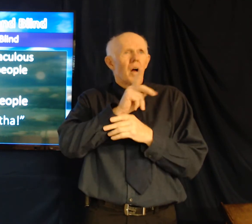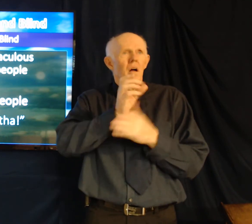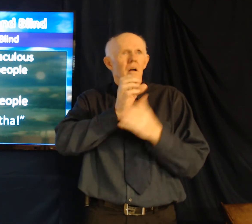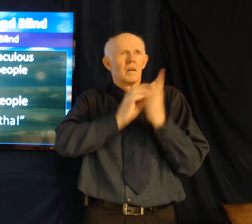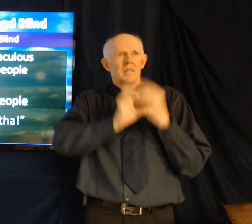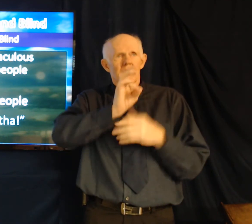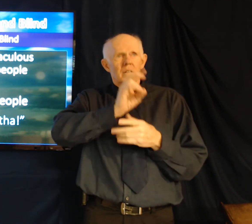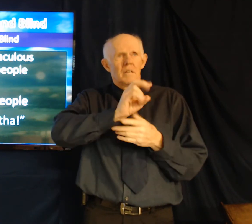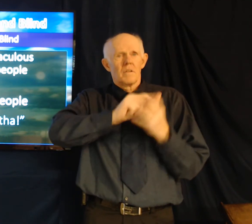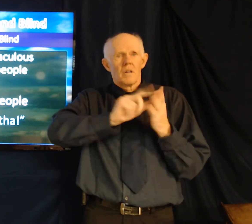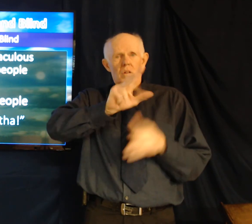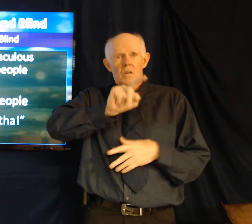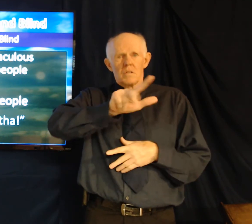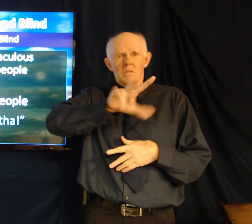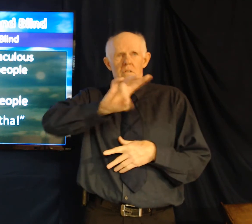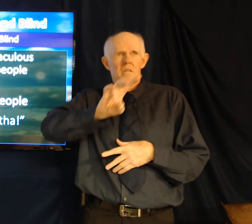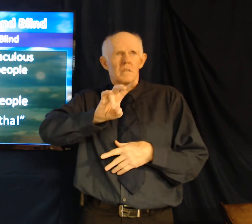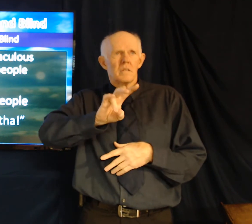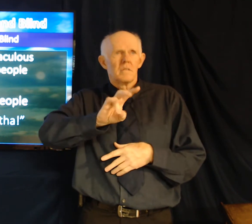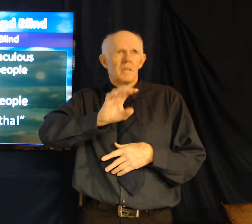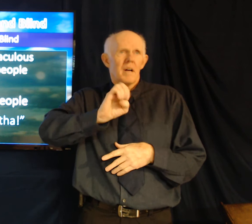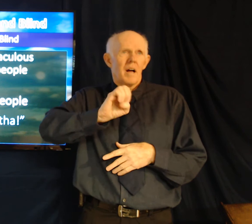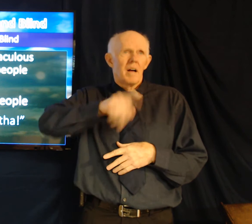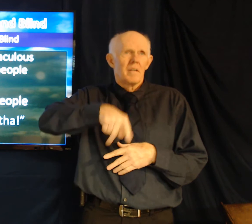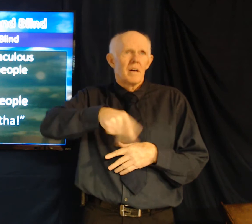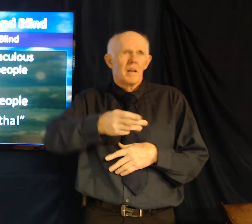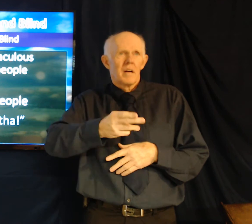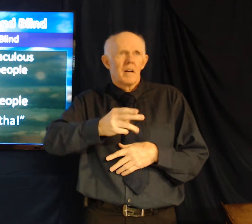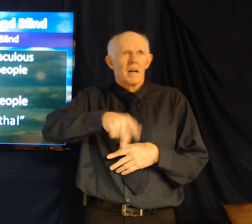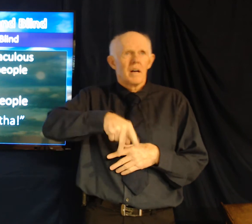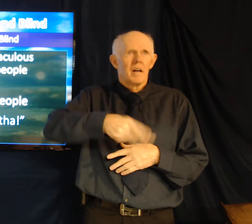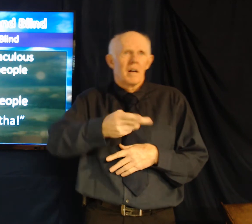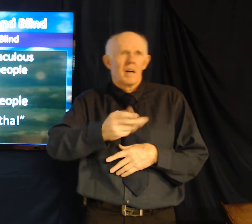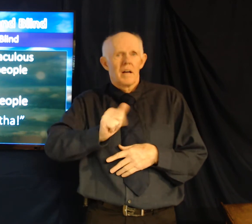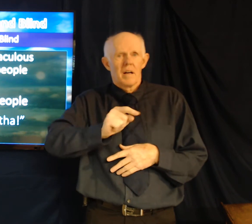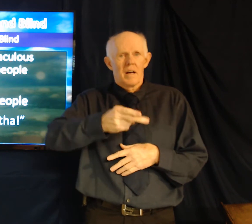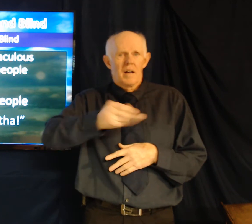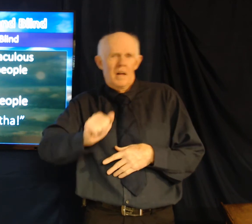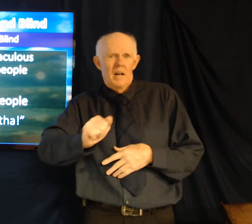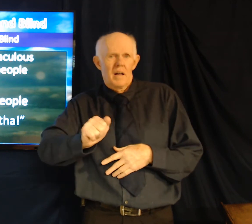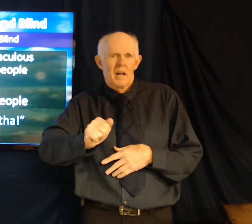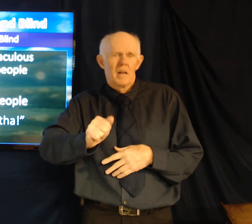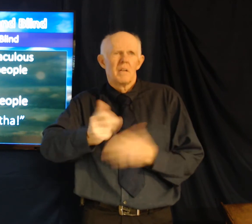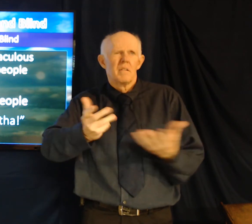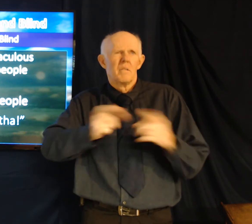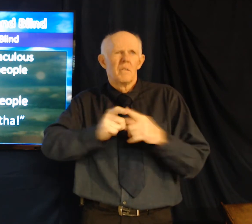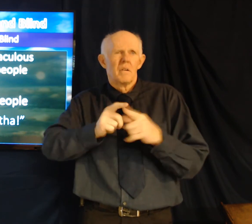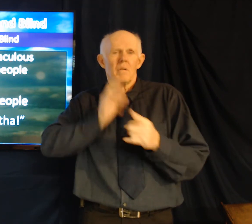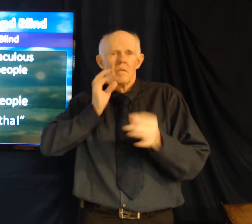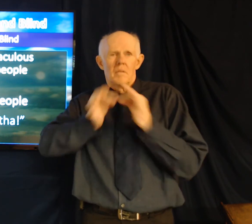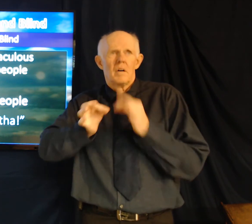In Mark 7, 31 through 37, F with my all.